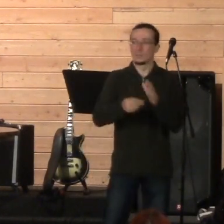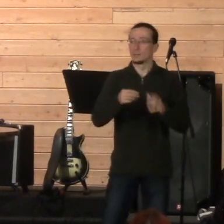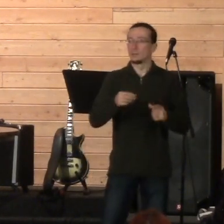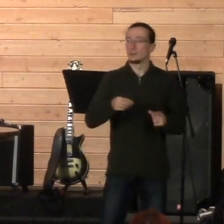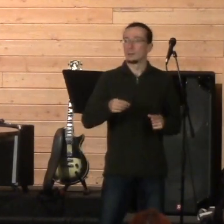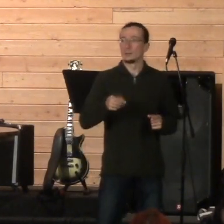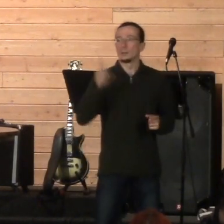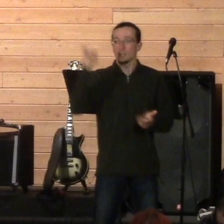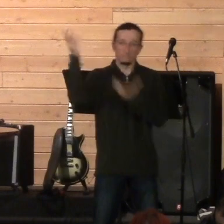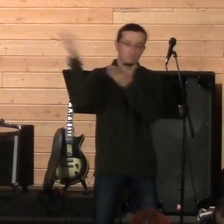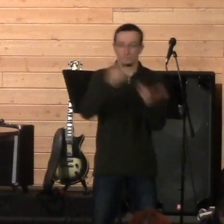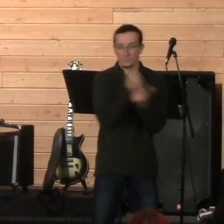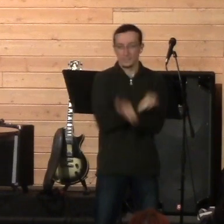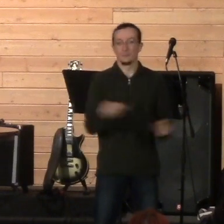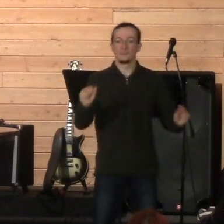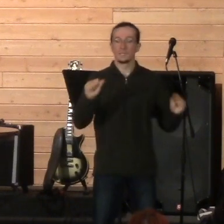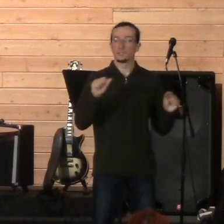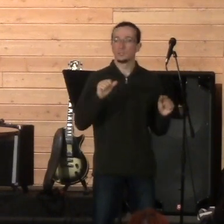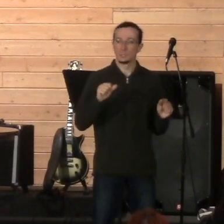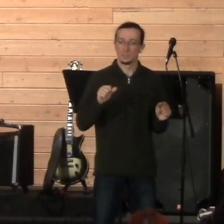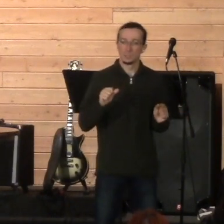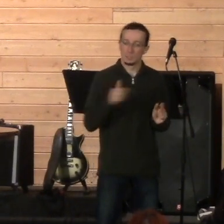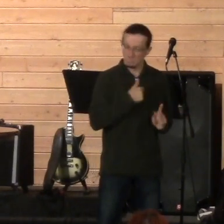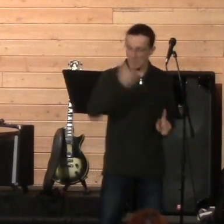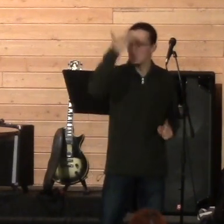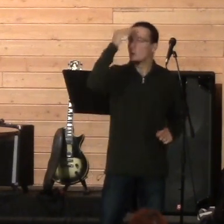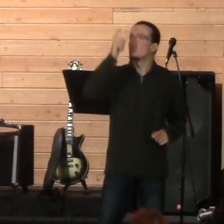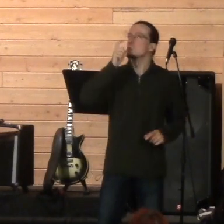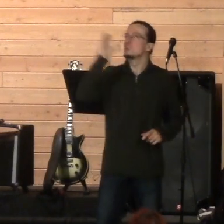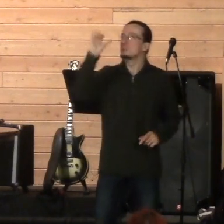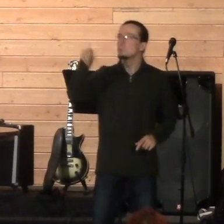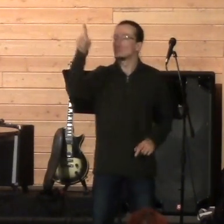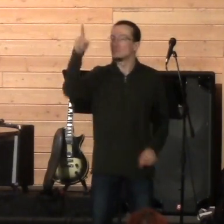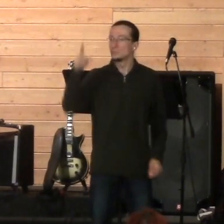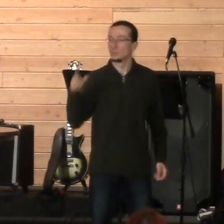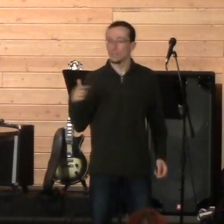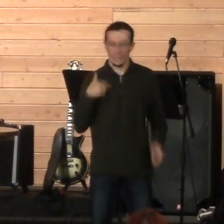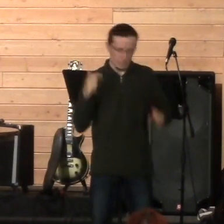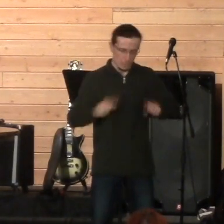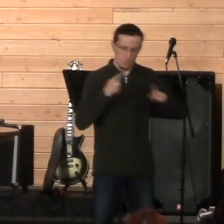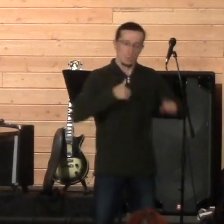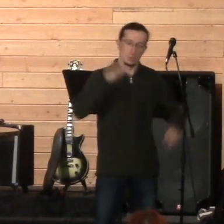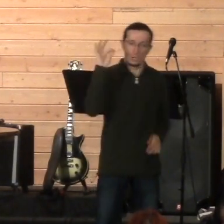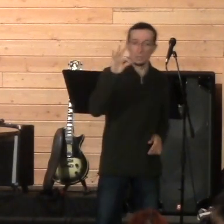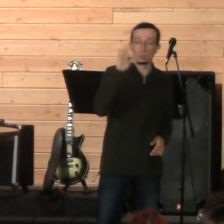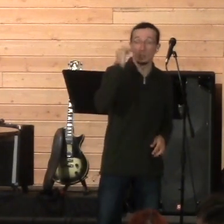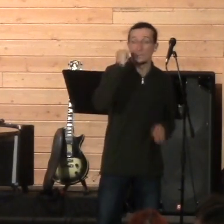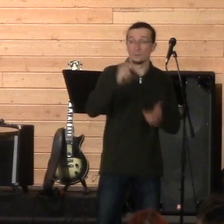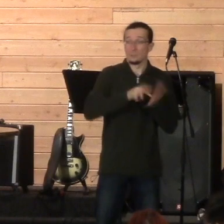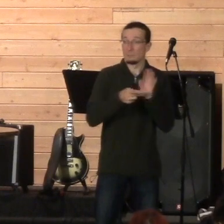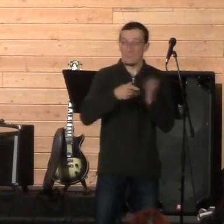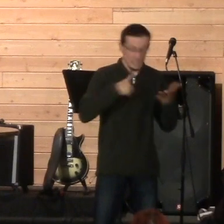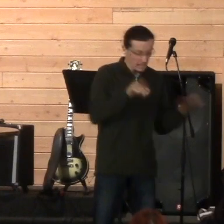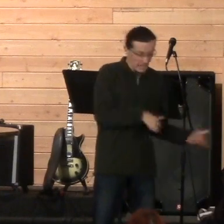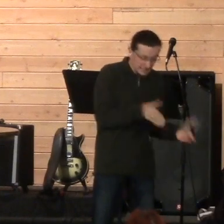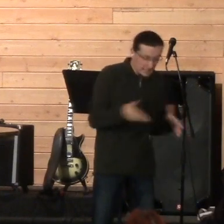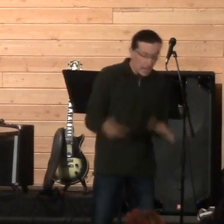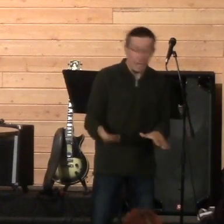brings salvation. And I'm going to go and I'm going to preach. And even if it leads me to my death.